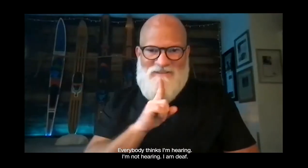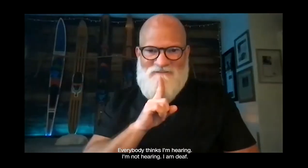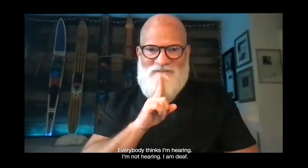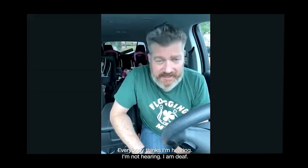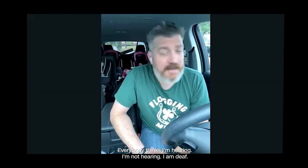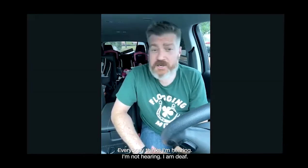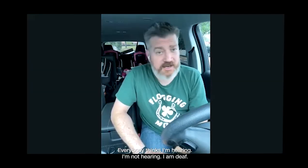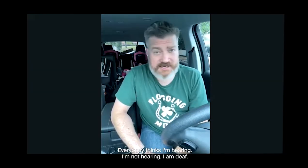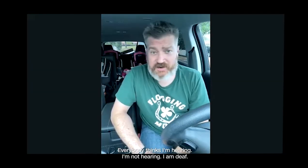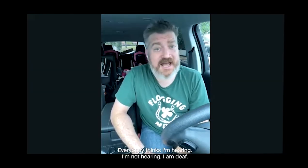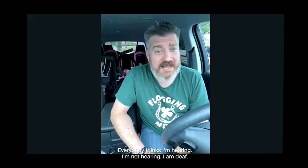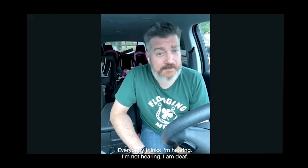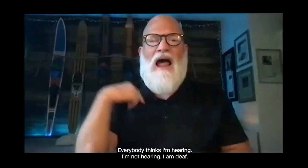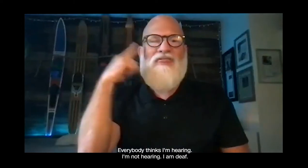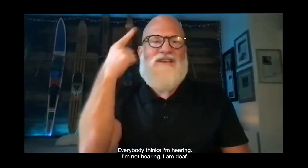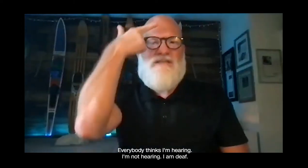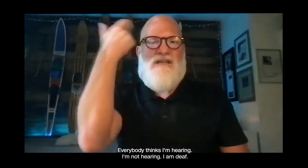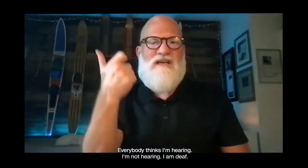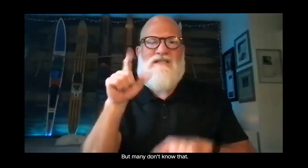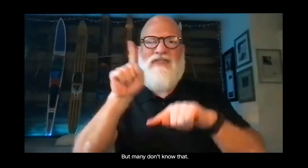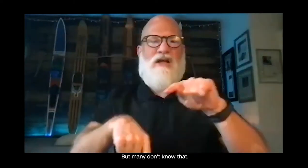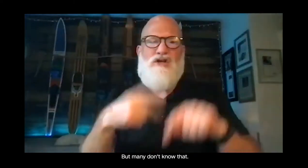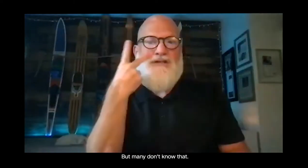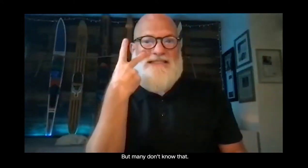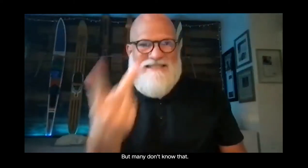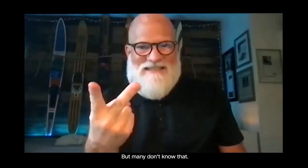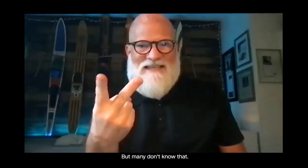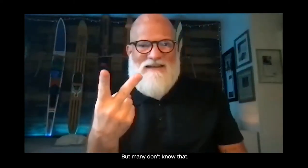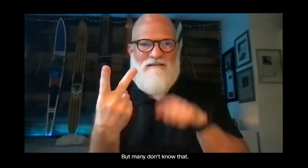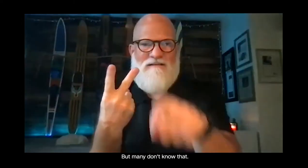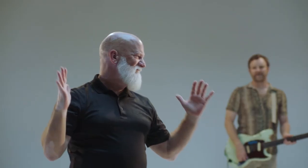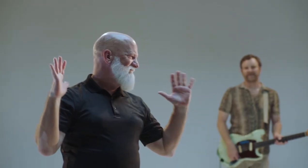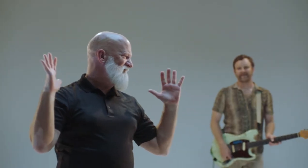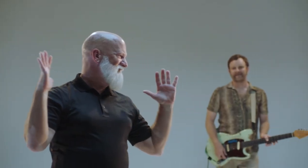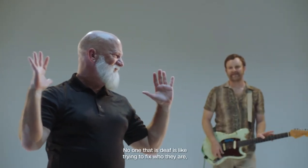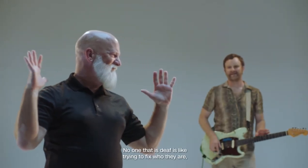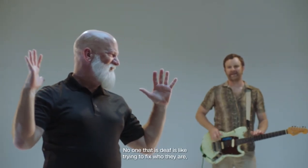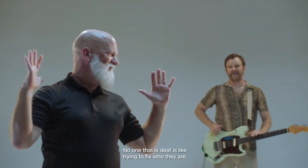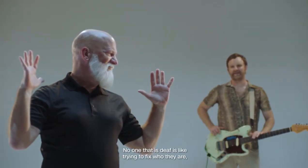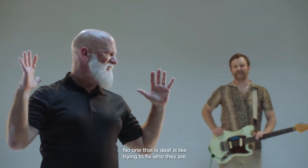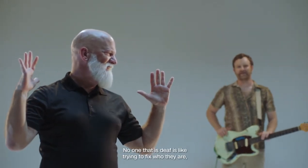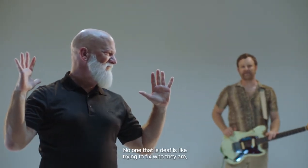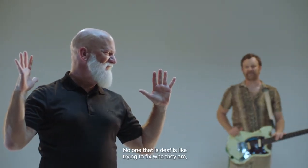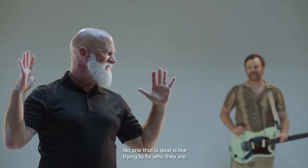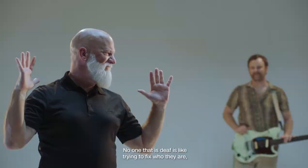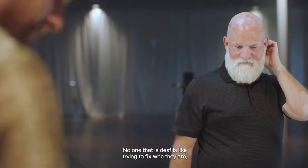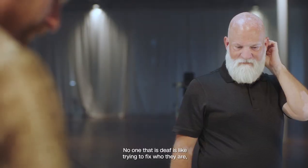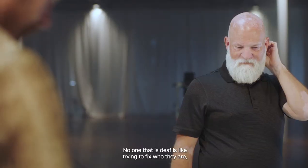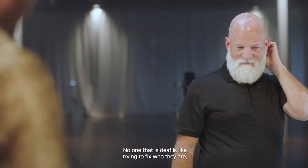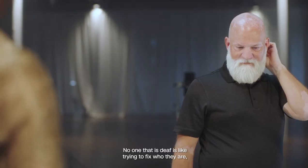thinks I'm hearing. I'm not hearing. I am deaf. But many people don't know that. No one that's deaf is